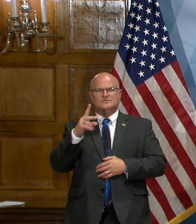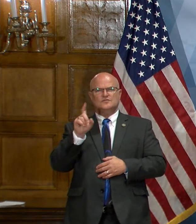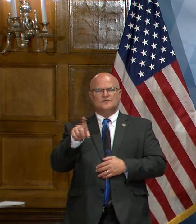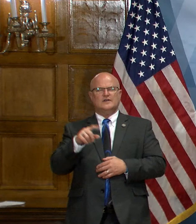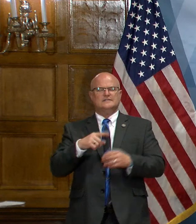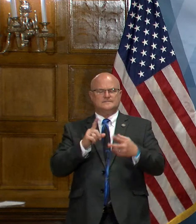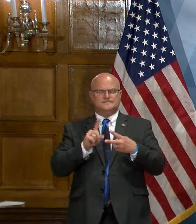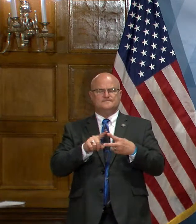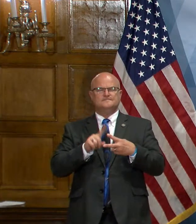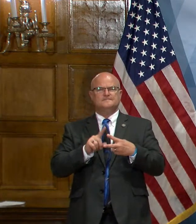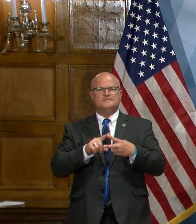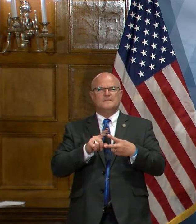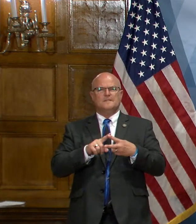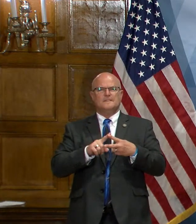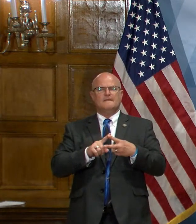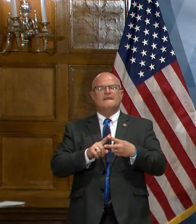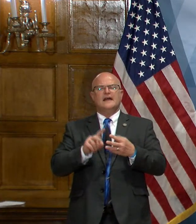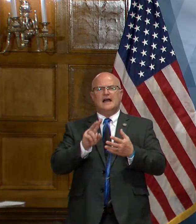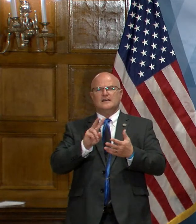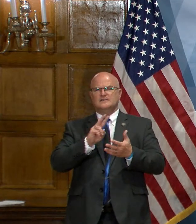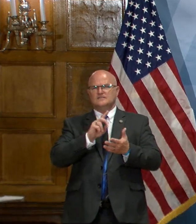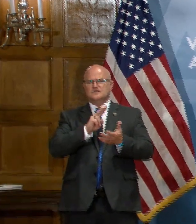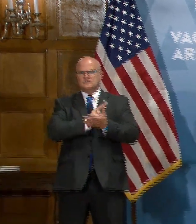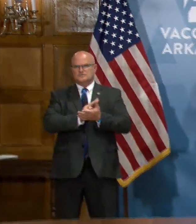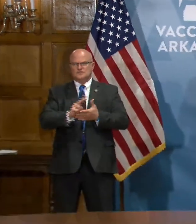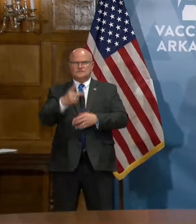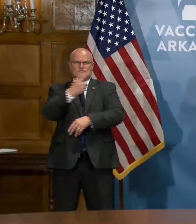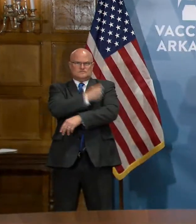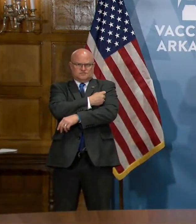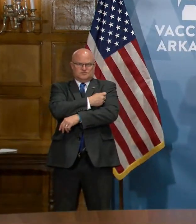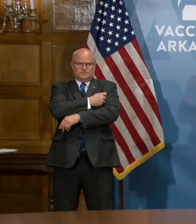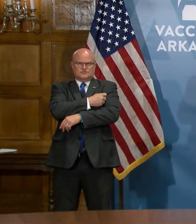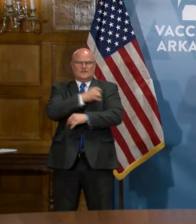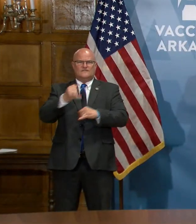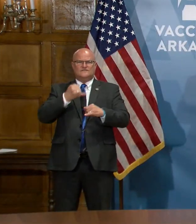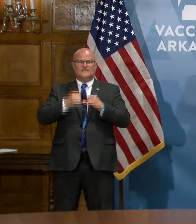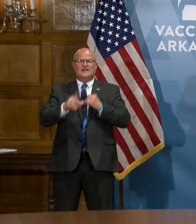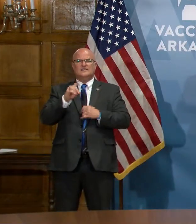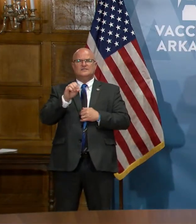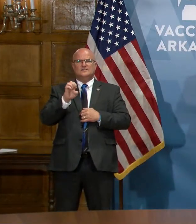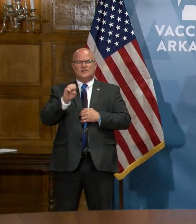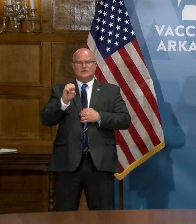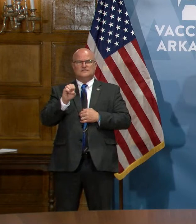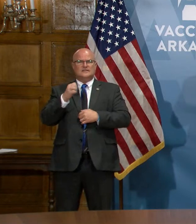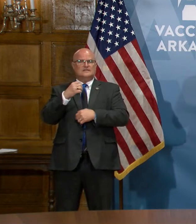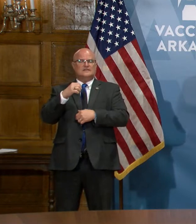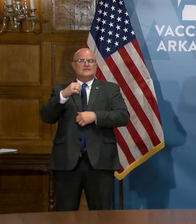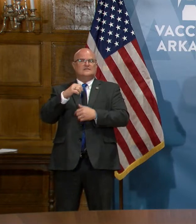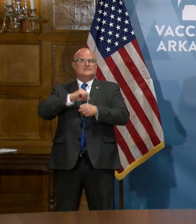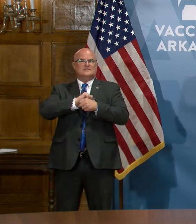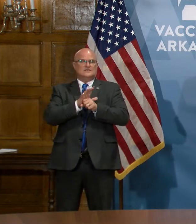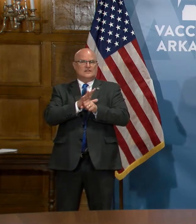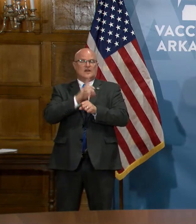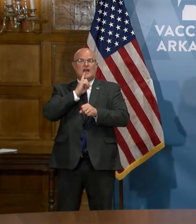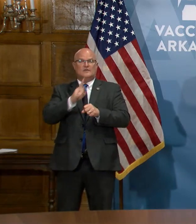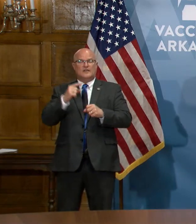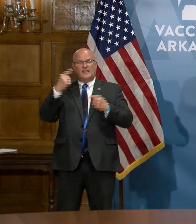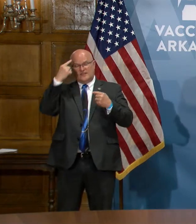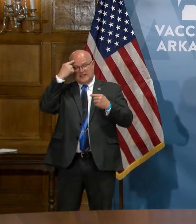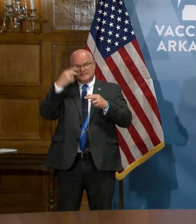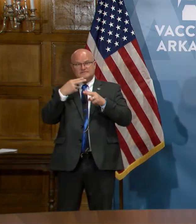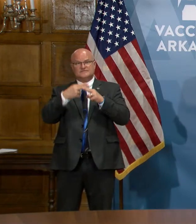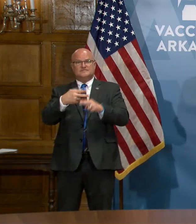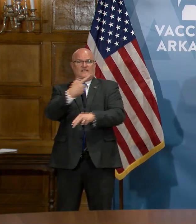The first, we know it takes about 2 weeks from the time someone gets their final dose of a COVID-19 vaccine to be actually